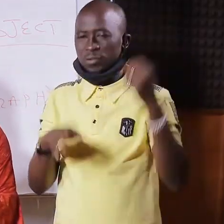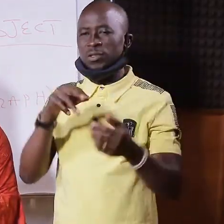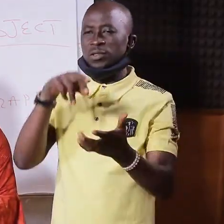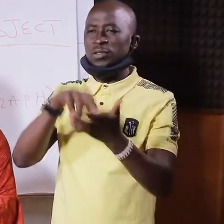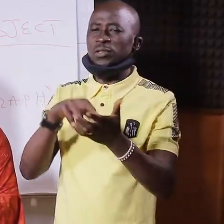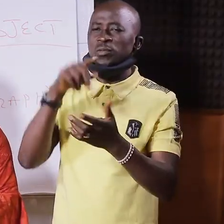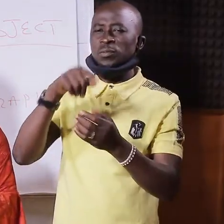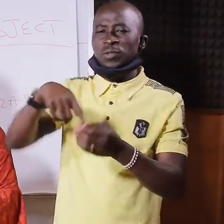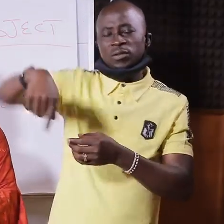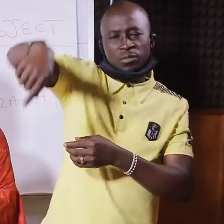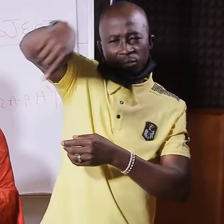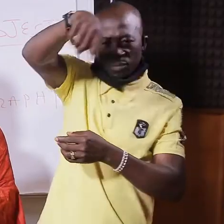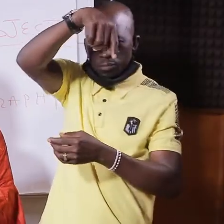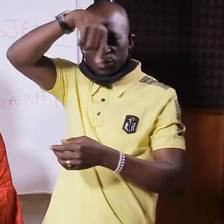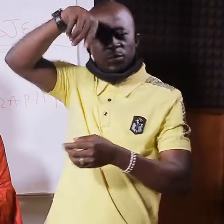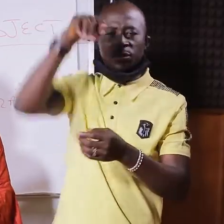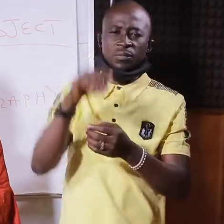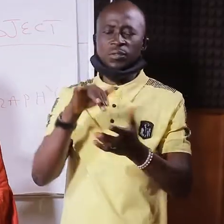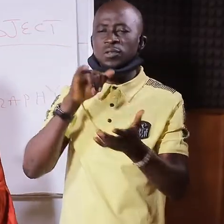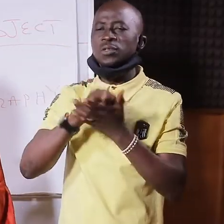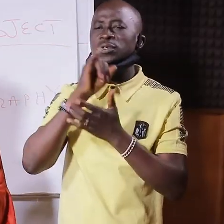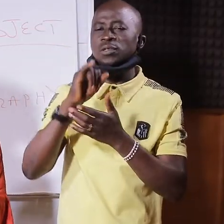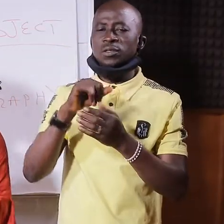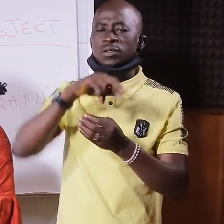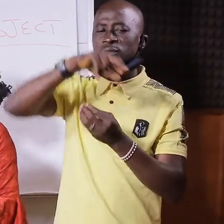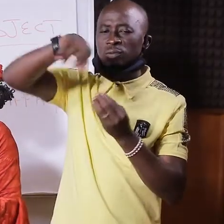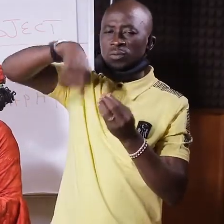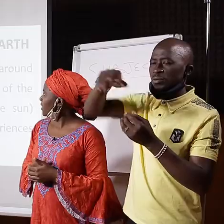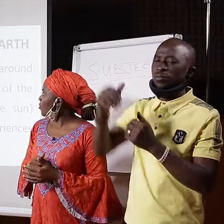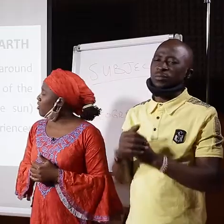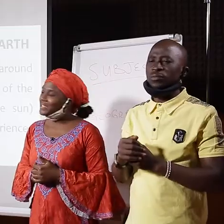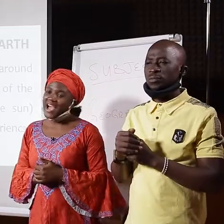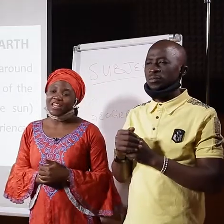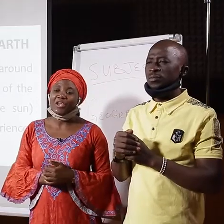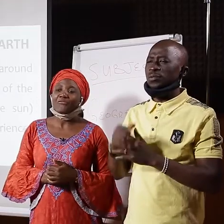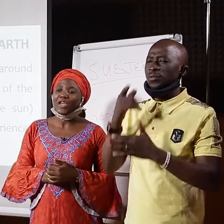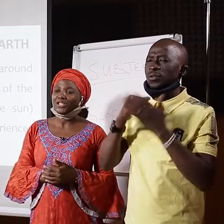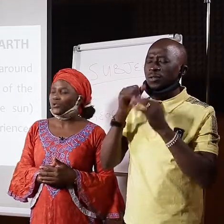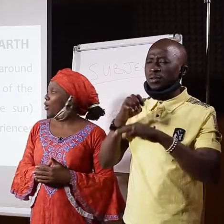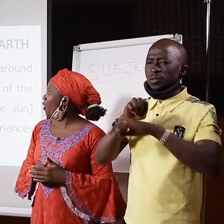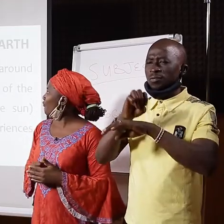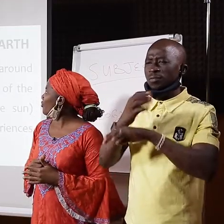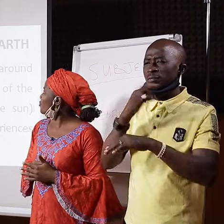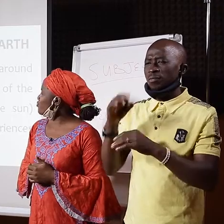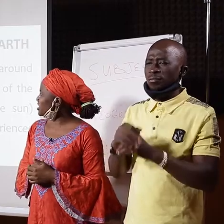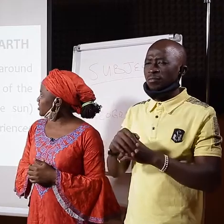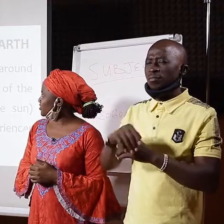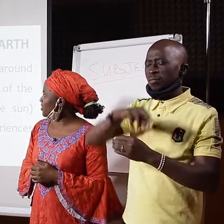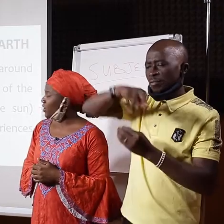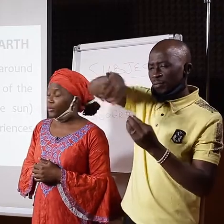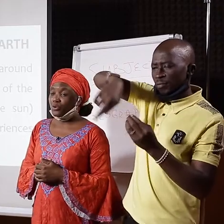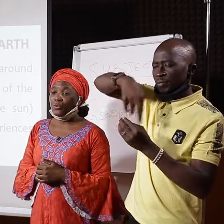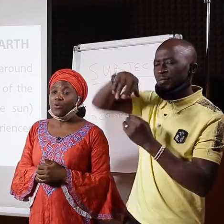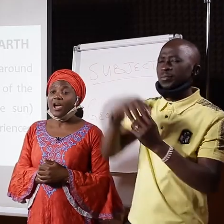point and turns around. That is rotation. What are the effects of